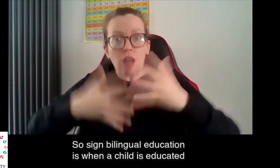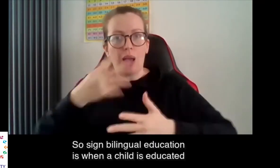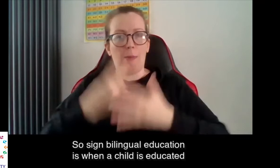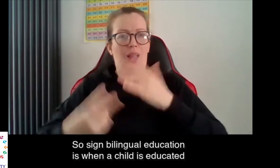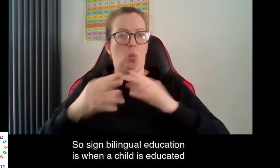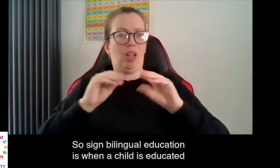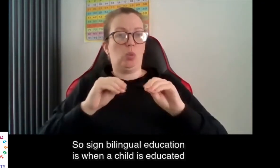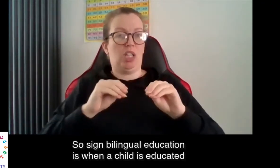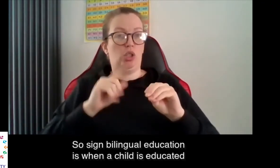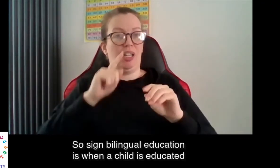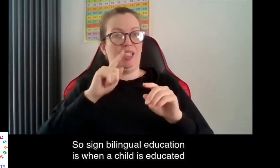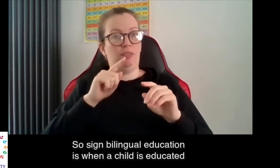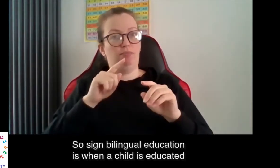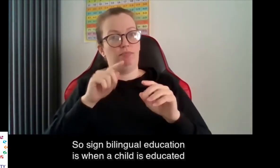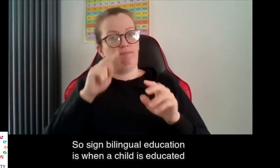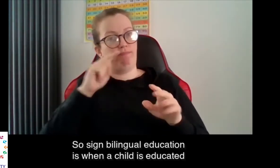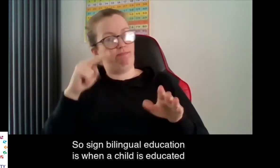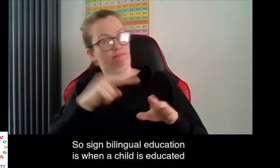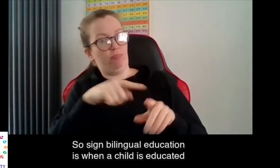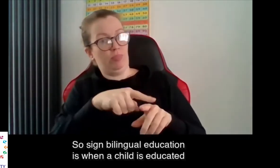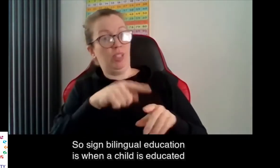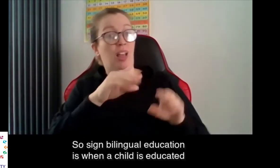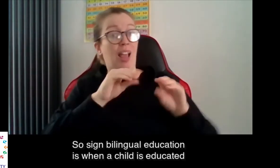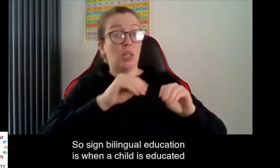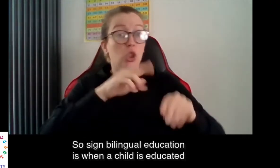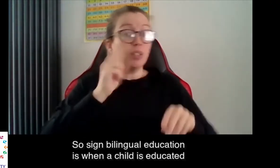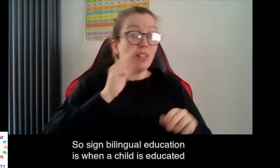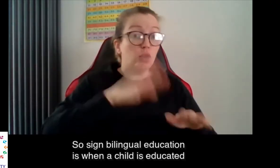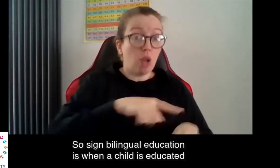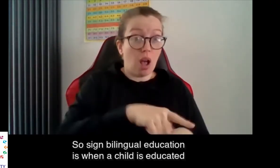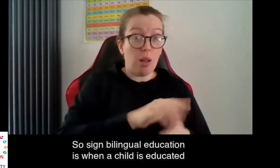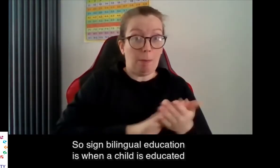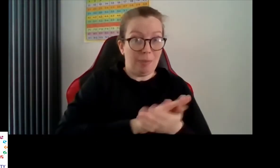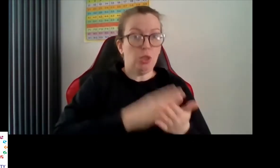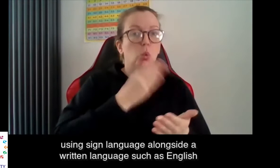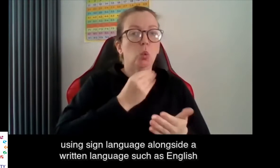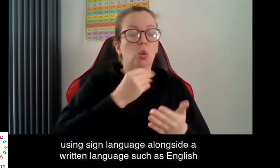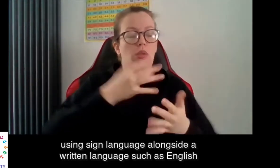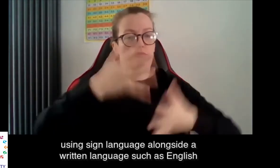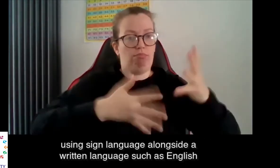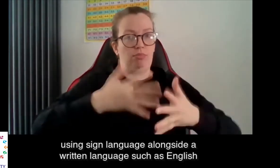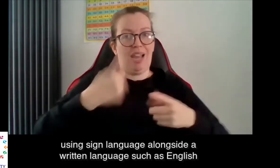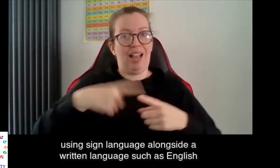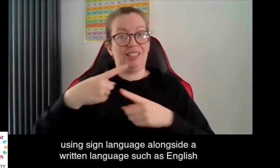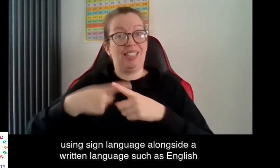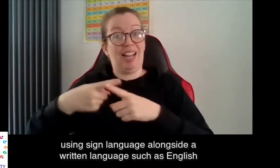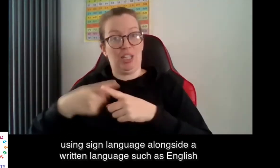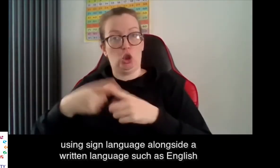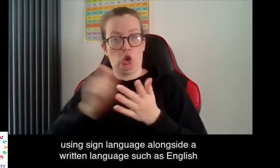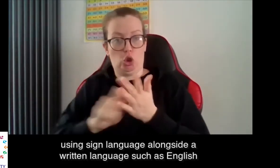So, sign bilingual education is when a child is educated using sign language alongside a written